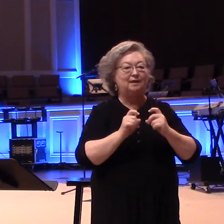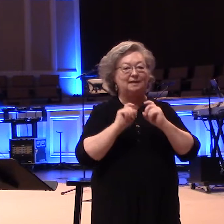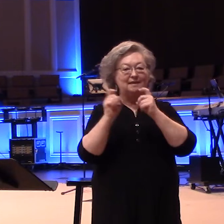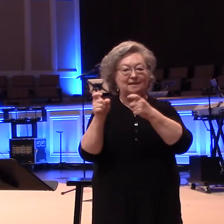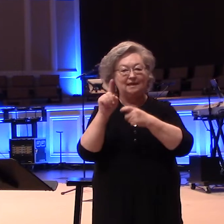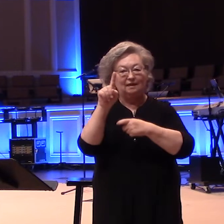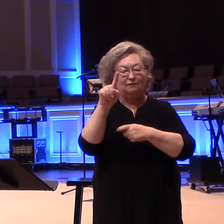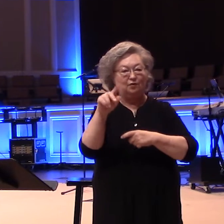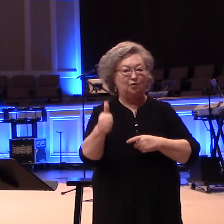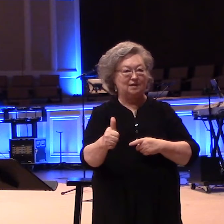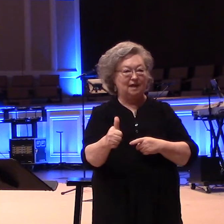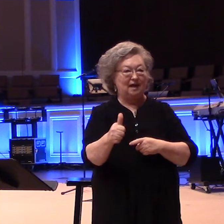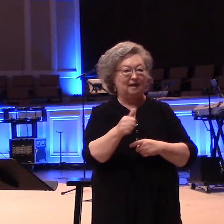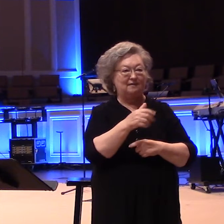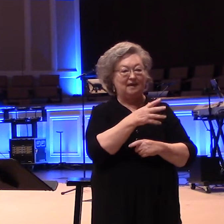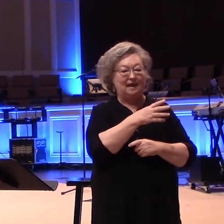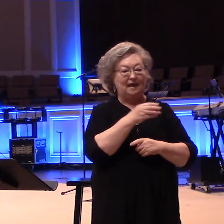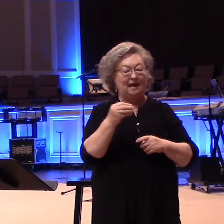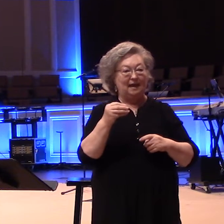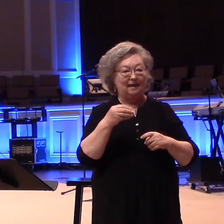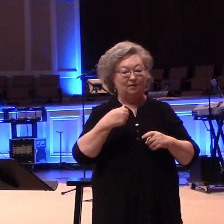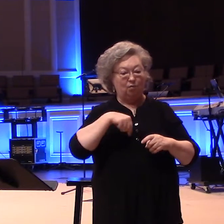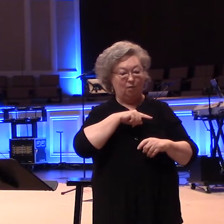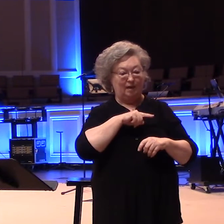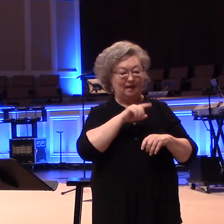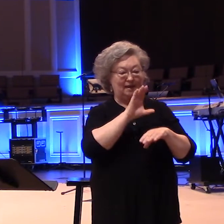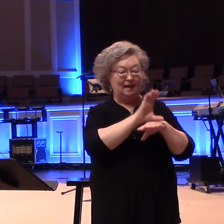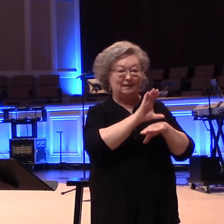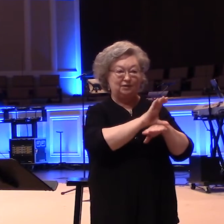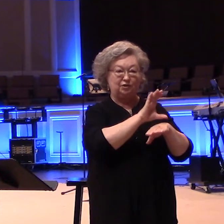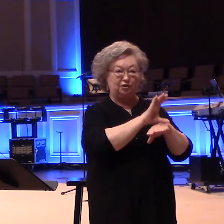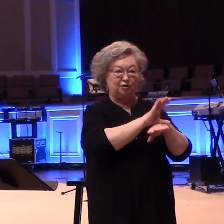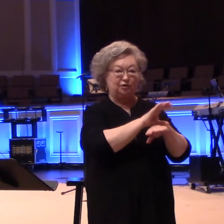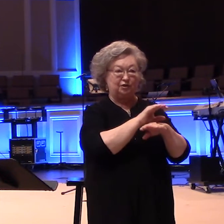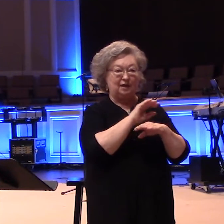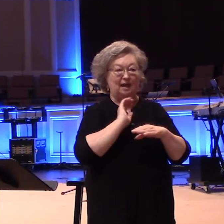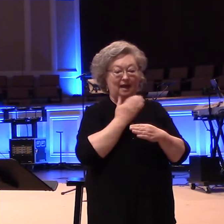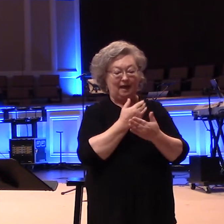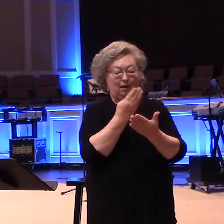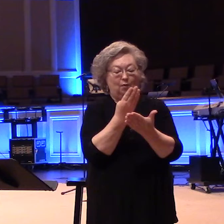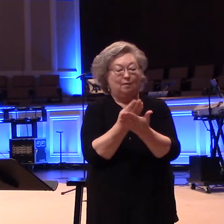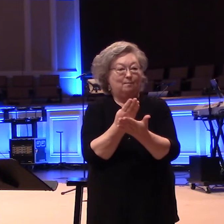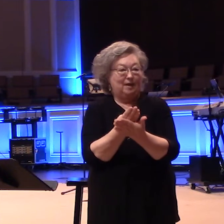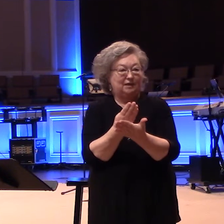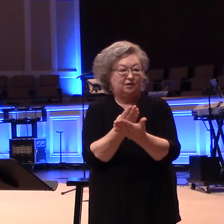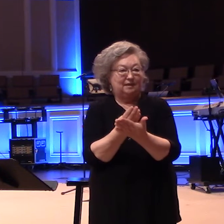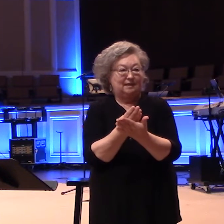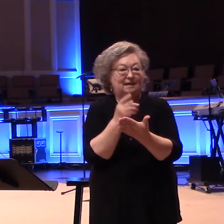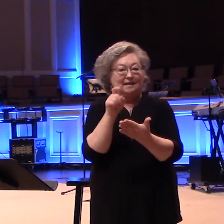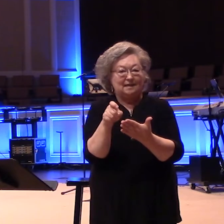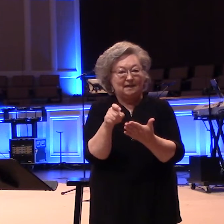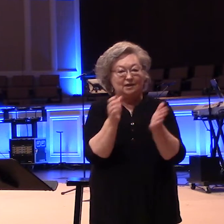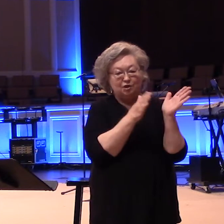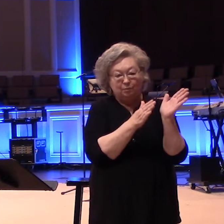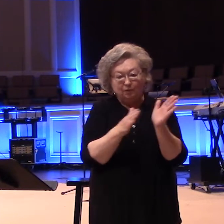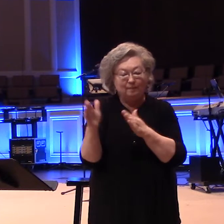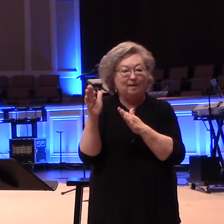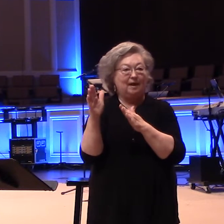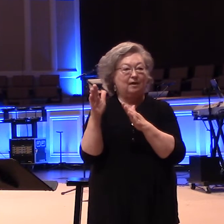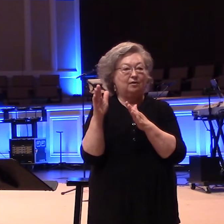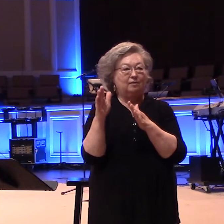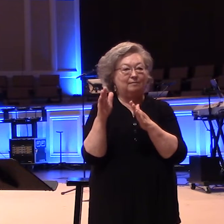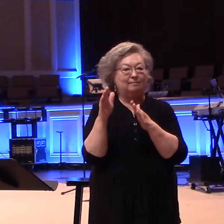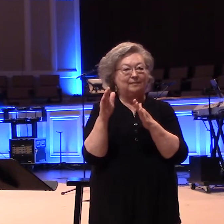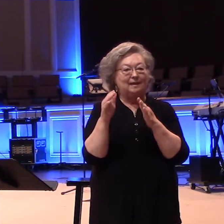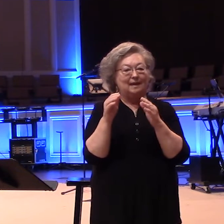God is calling us to do as a church, then all of us are going to have to be praying about and preparing for and planning to be obedient